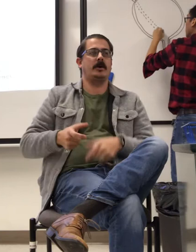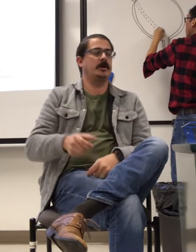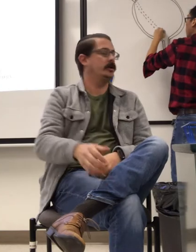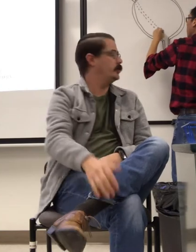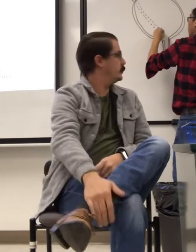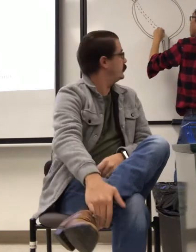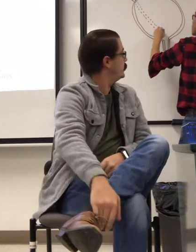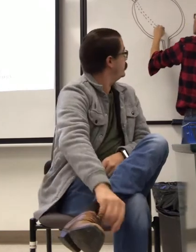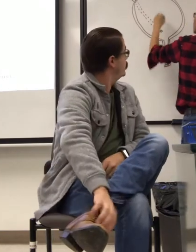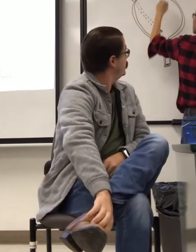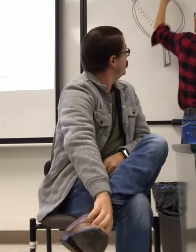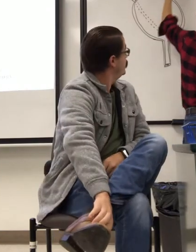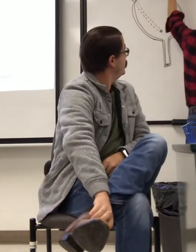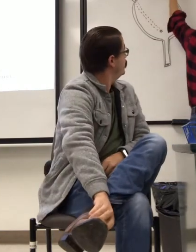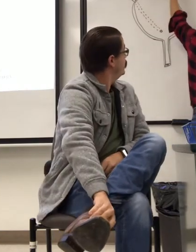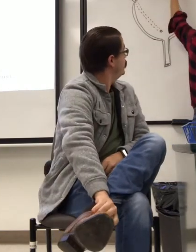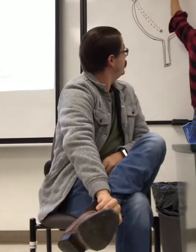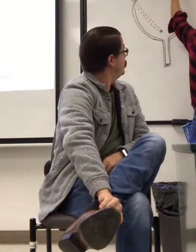Say one there.